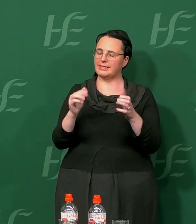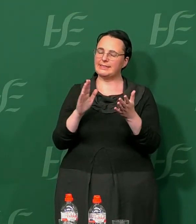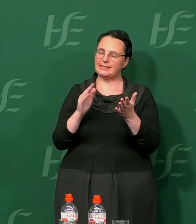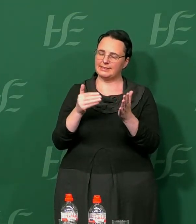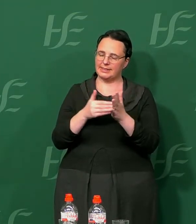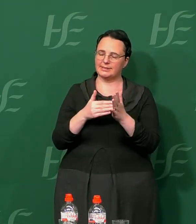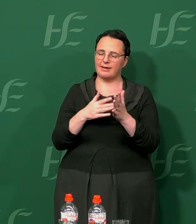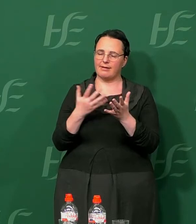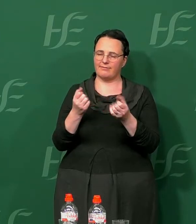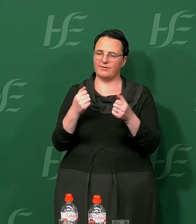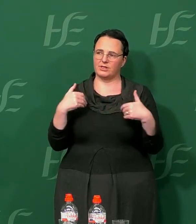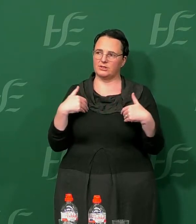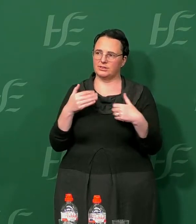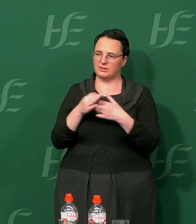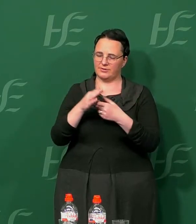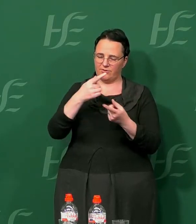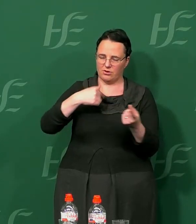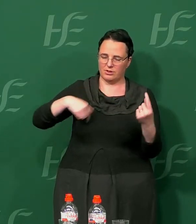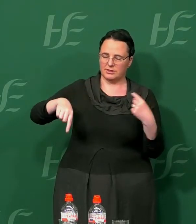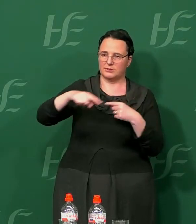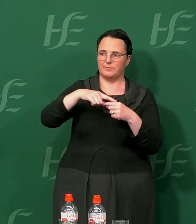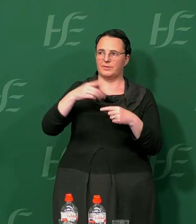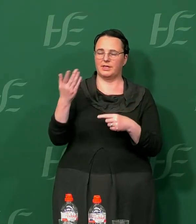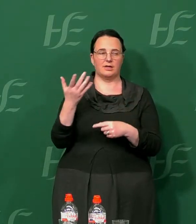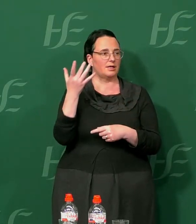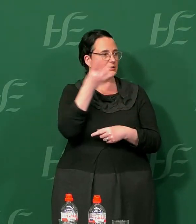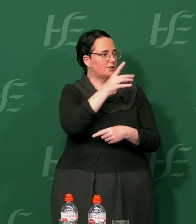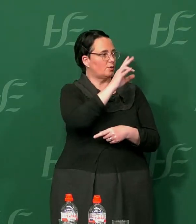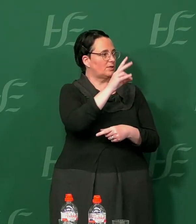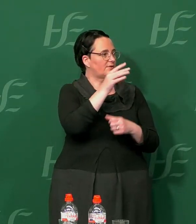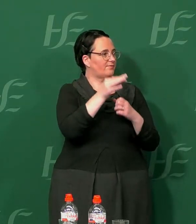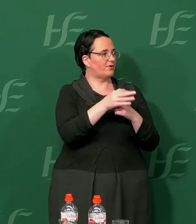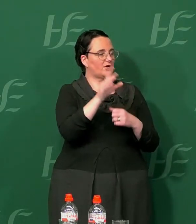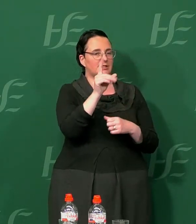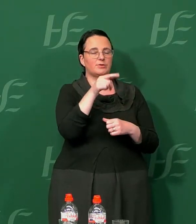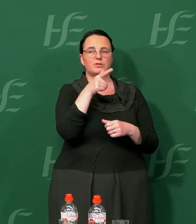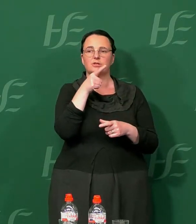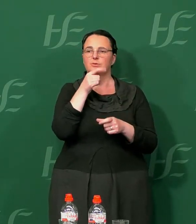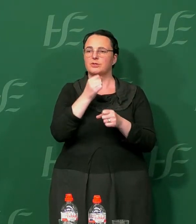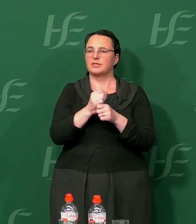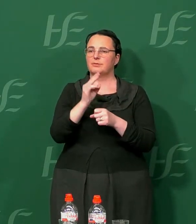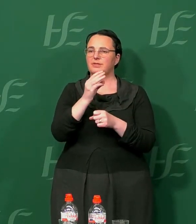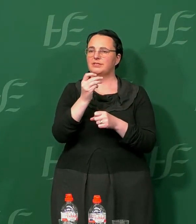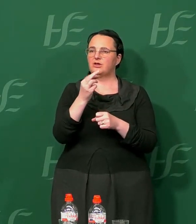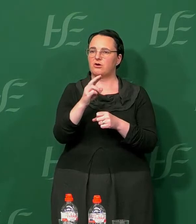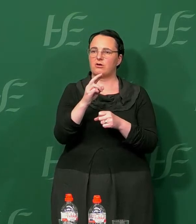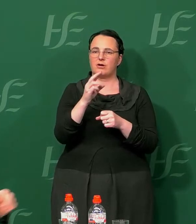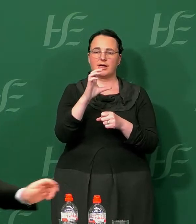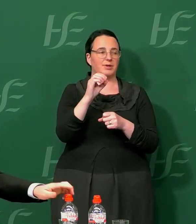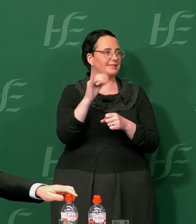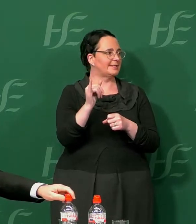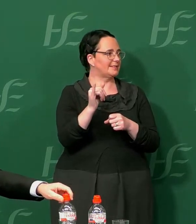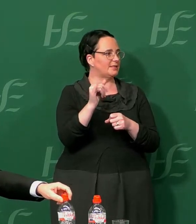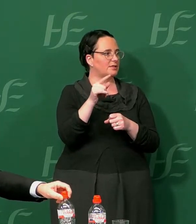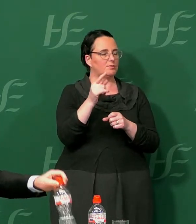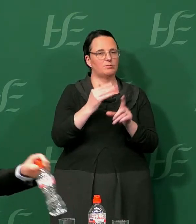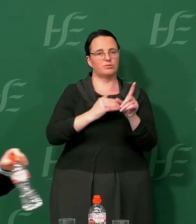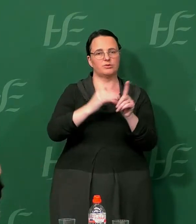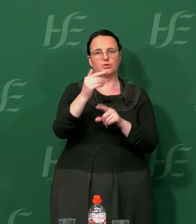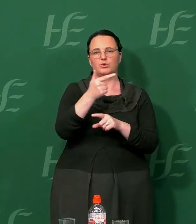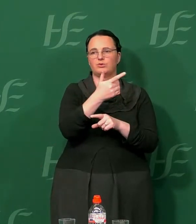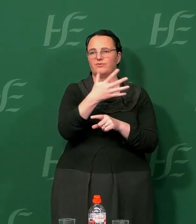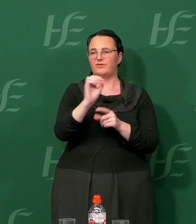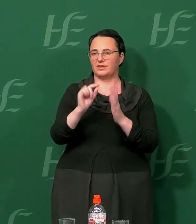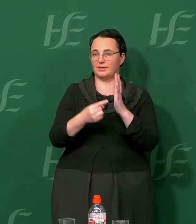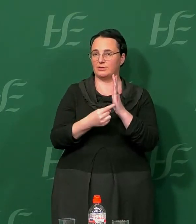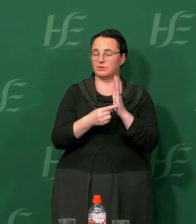us. And then just one for Damien. I know you mentioned the PCR capacity is going to be increased to 250,000.